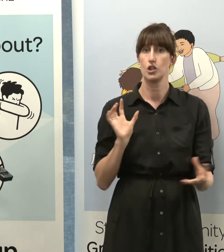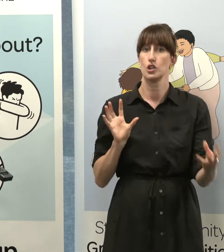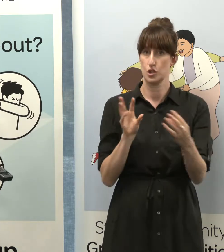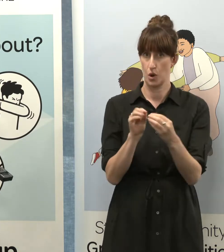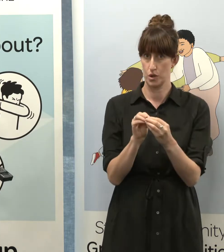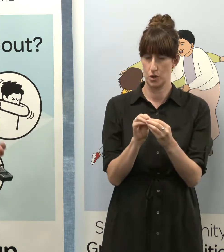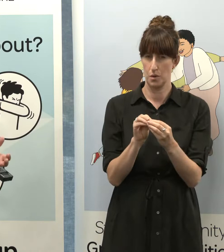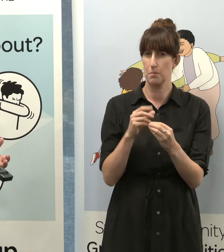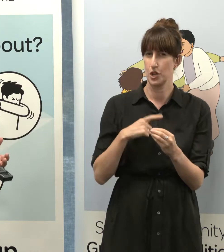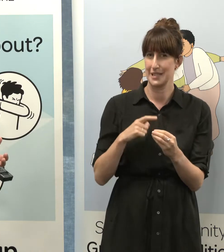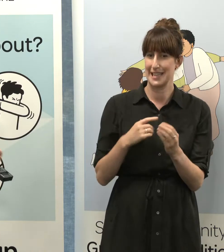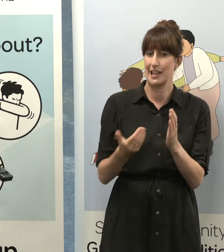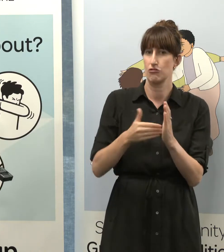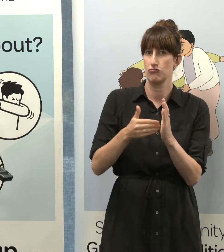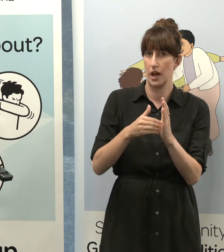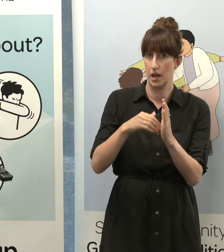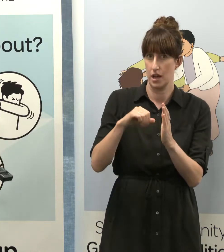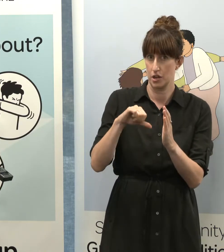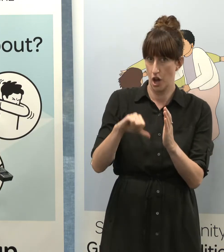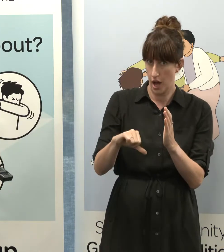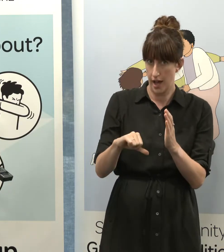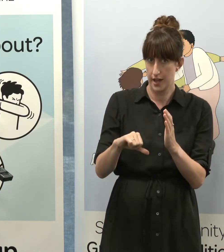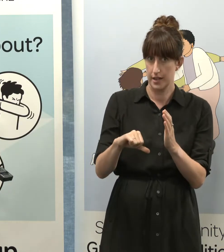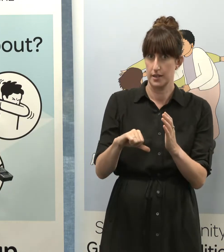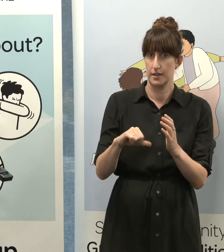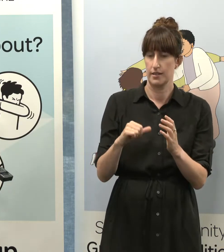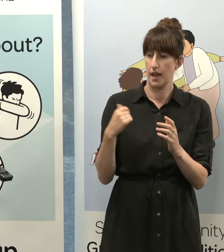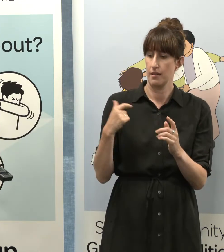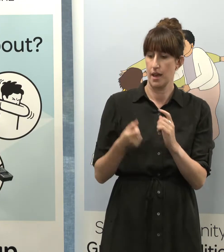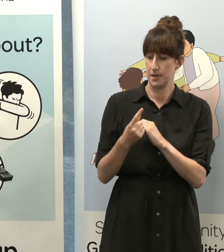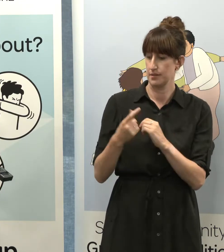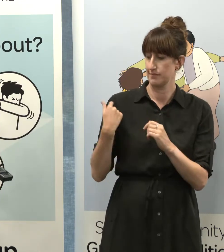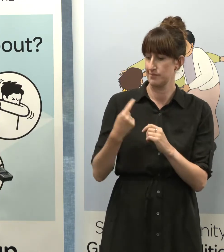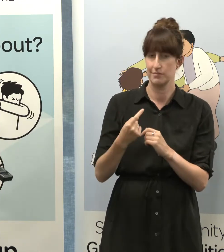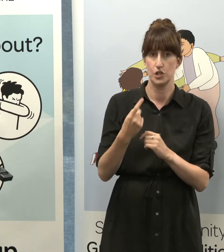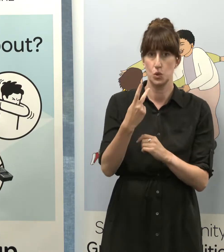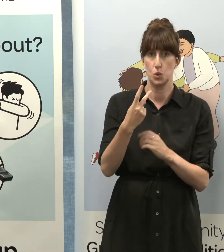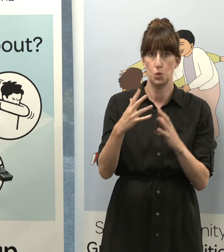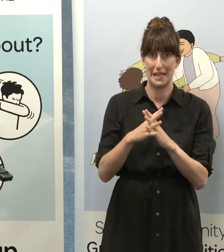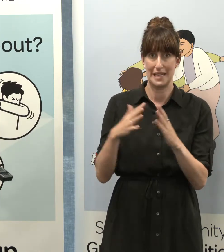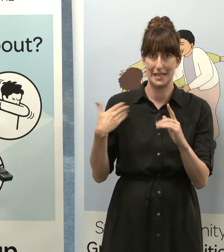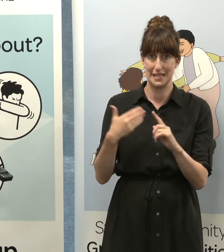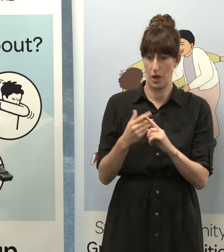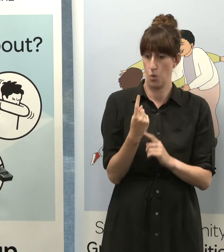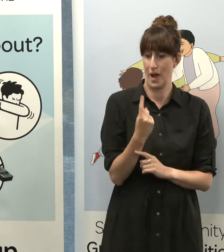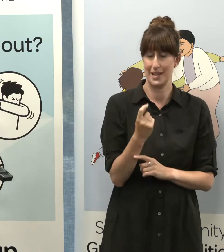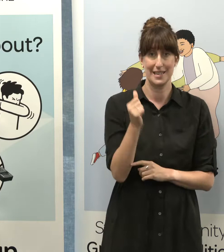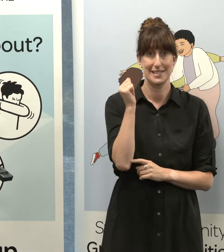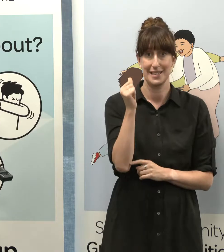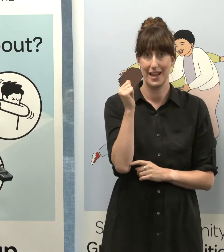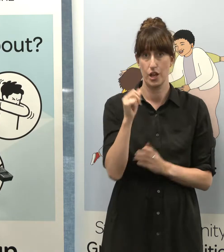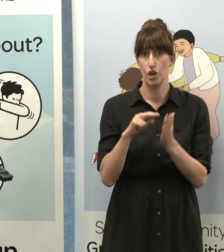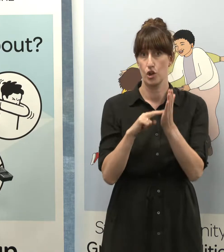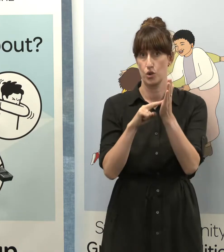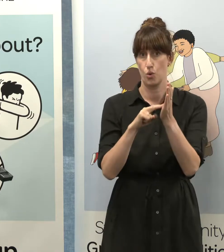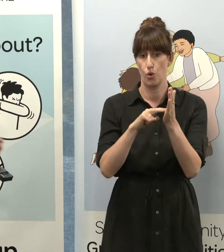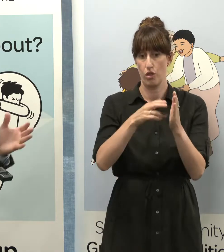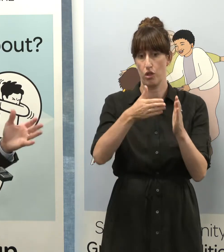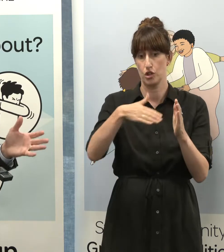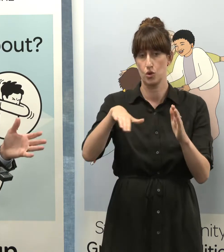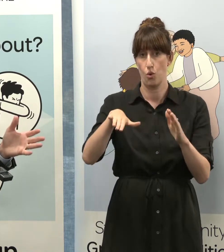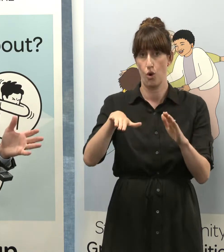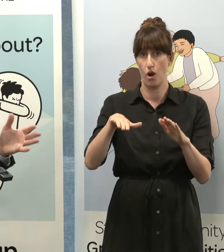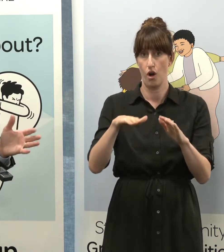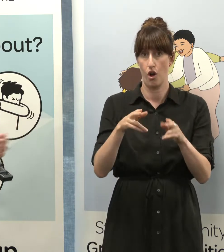is when we add in these additional deaths that have occurred in the last fortnight, including one just yesterday at North Shore Hospital, that